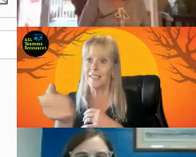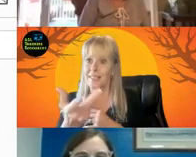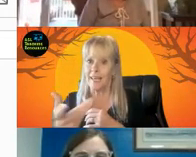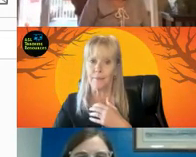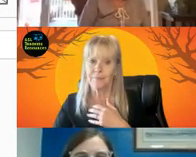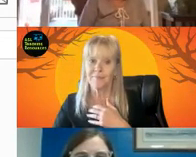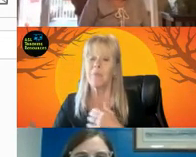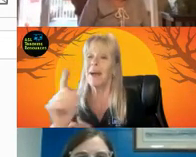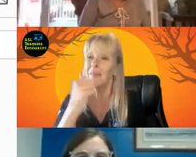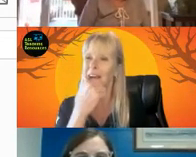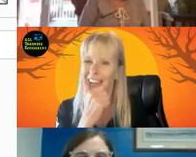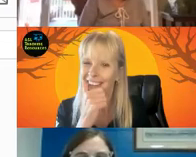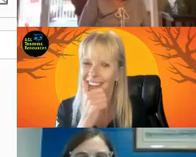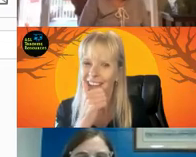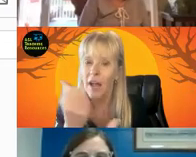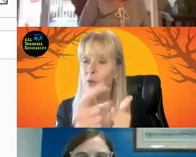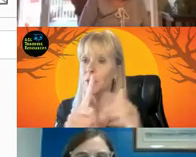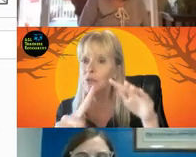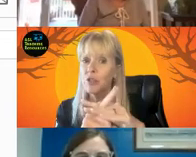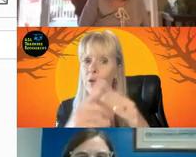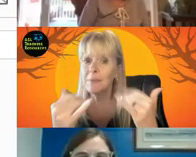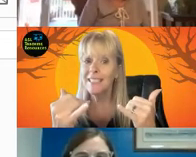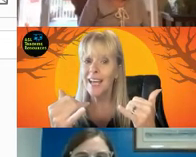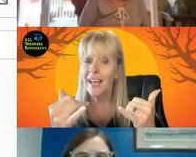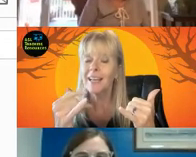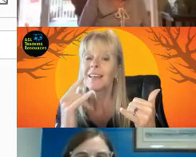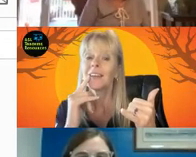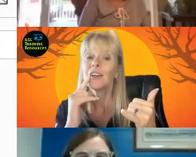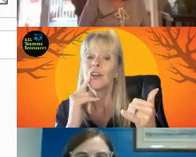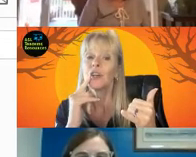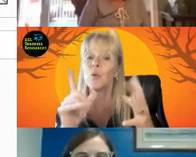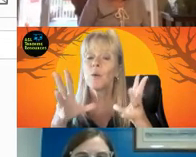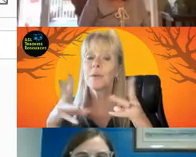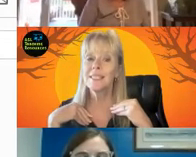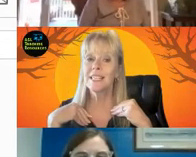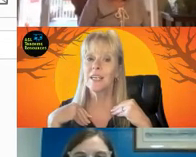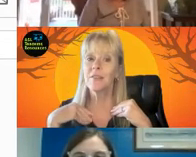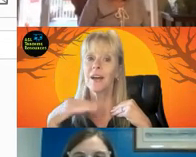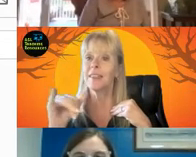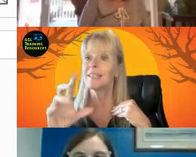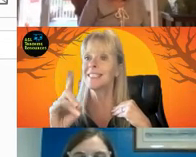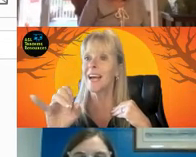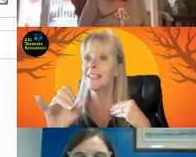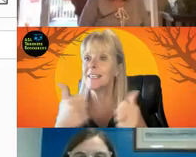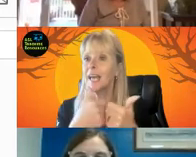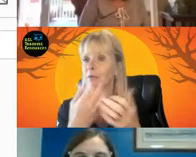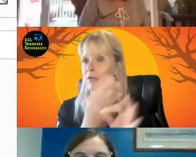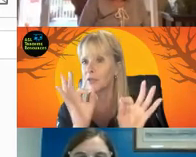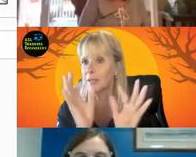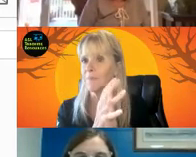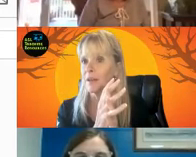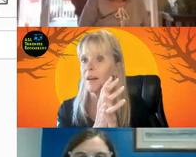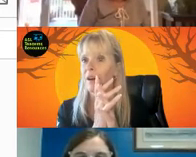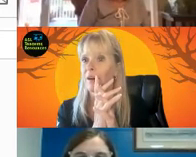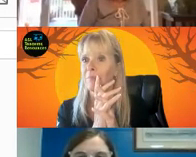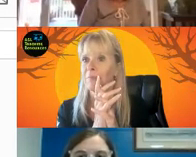the dice game. And by the way, everyone who showed up today, you will receive this dice game for